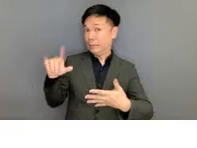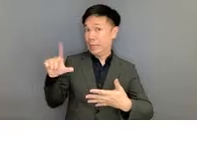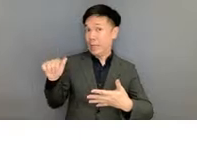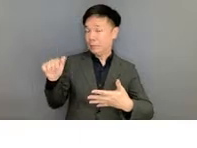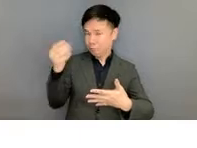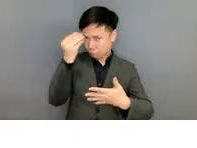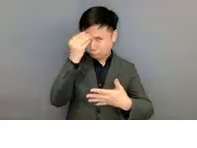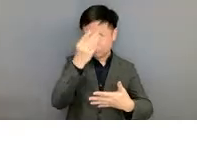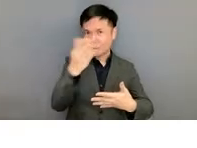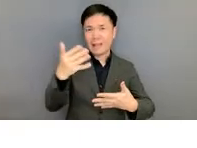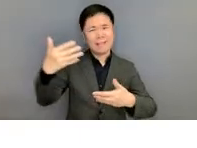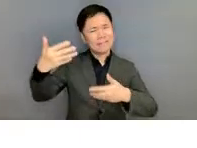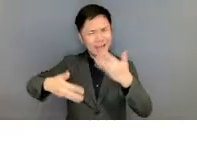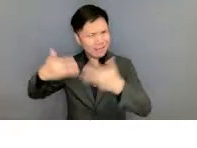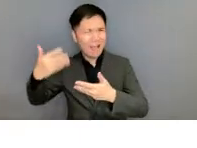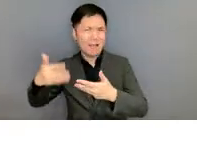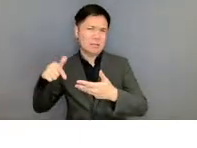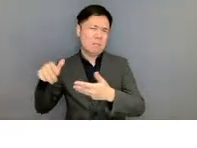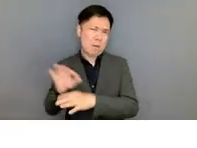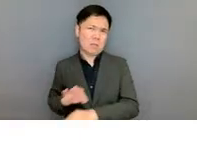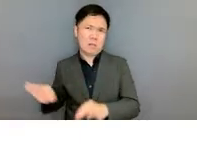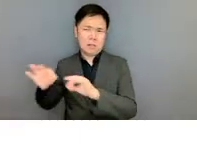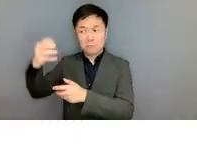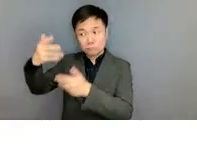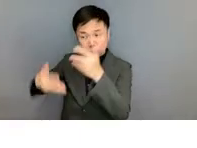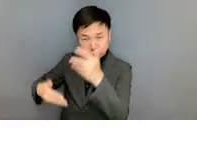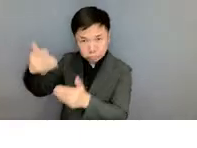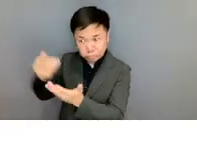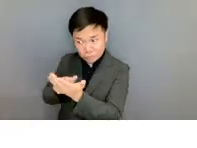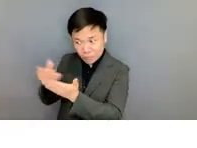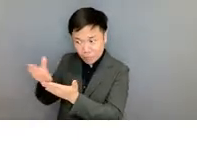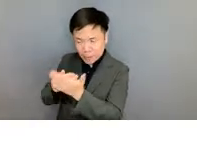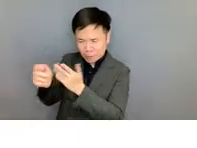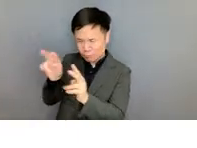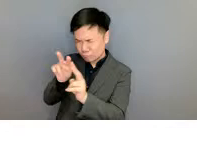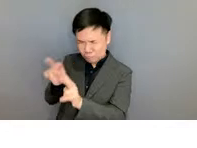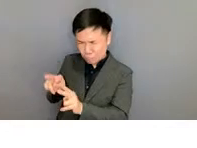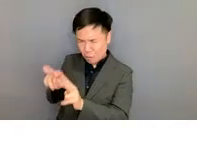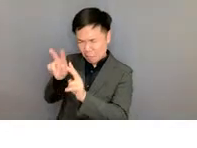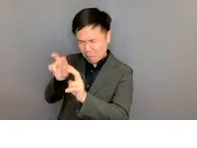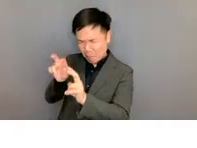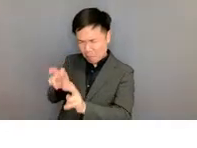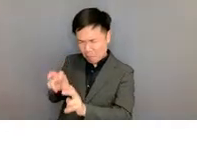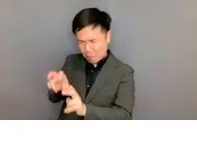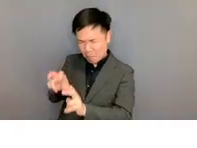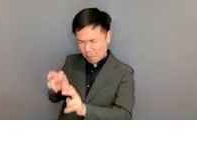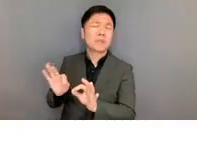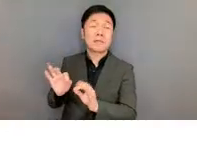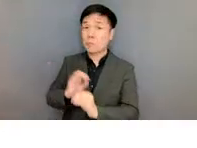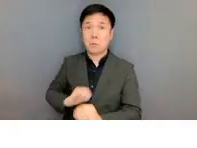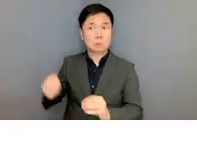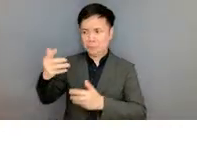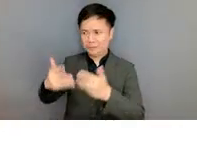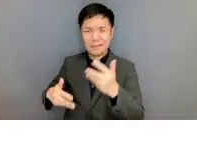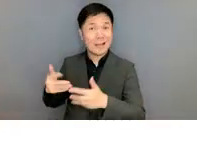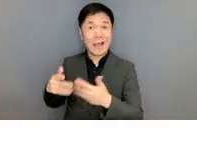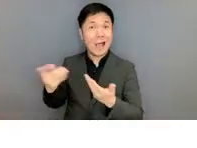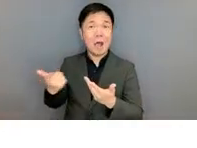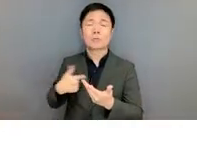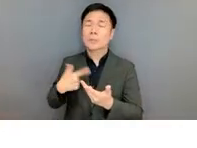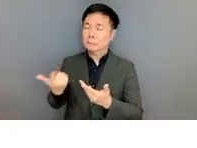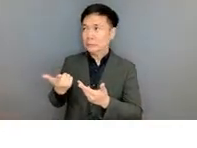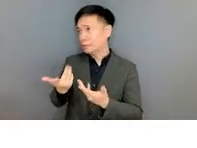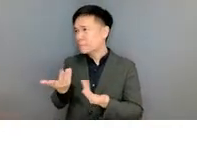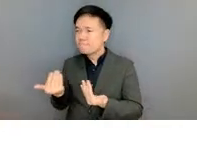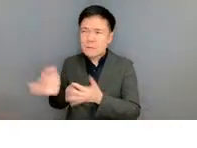there is data. If there's data, we find it. We look for it. If there isn't, then sometimes we need to collect that data